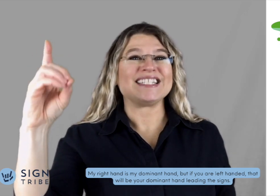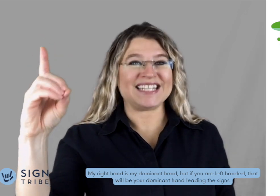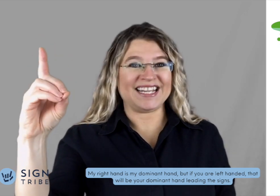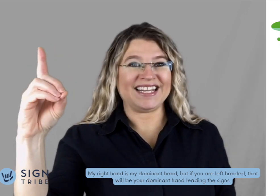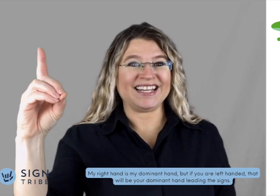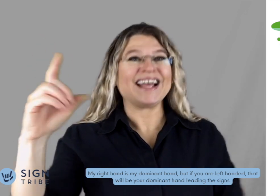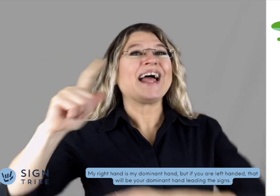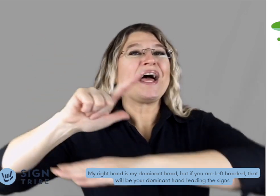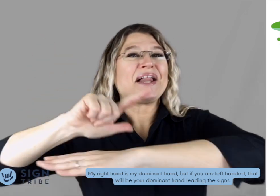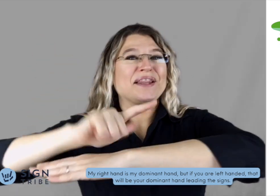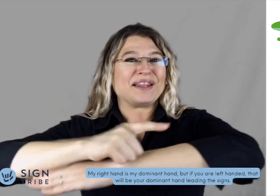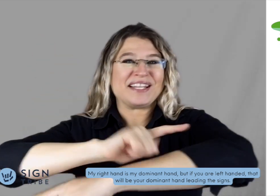L-I-Z-A-R-D. Lizard.